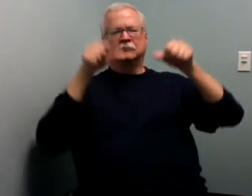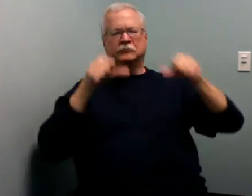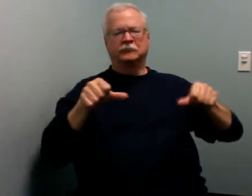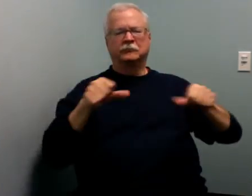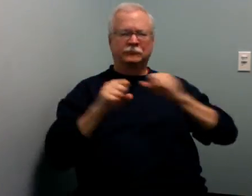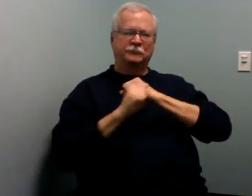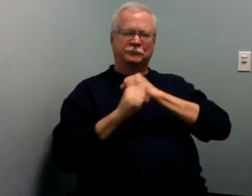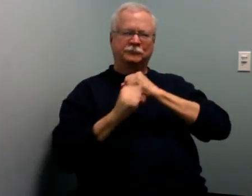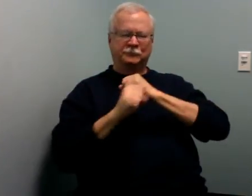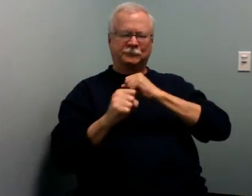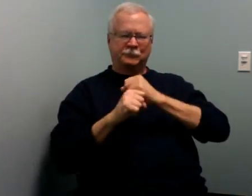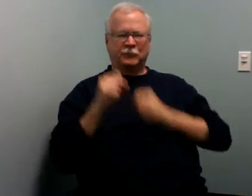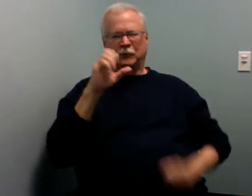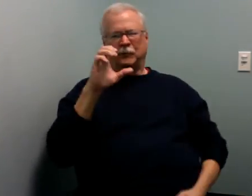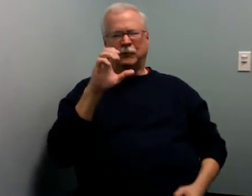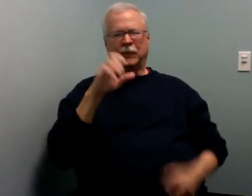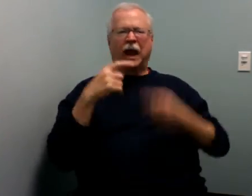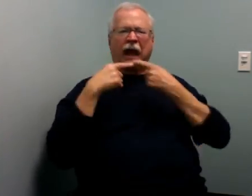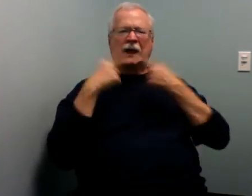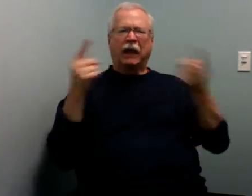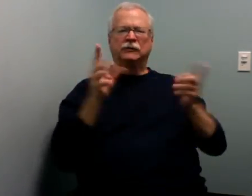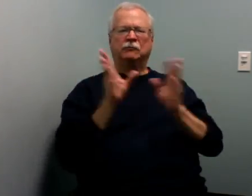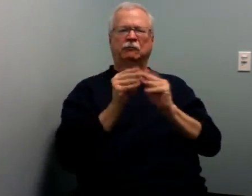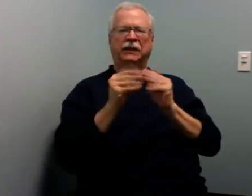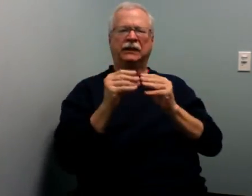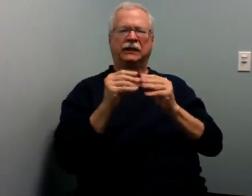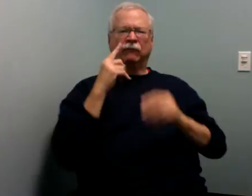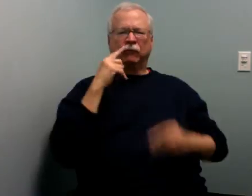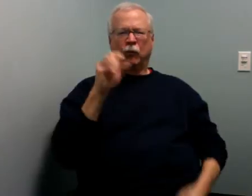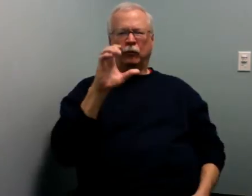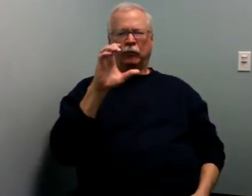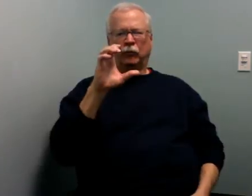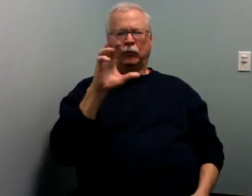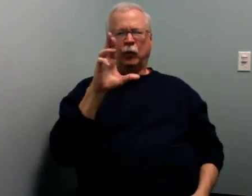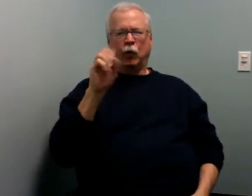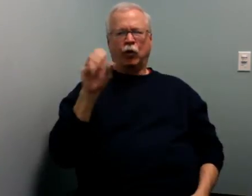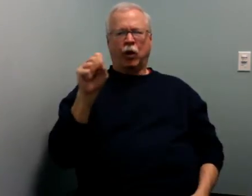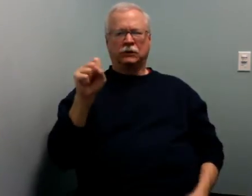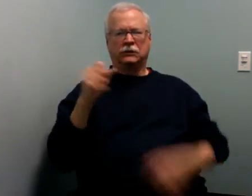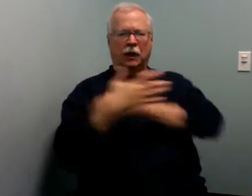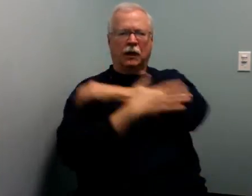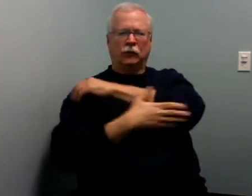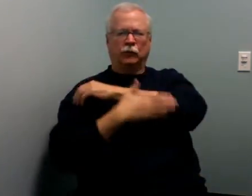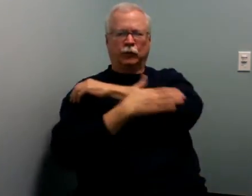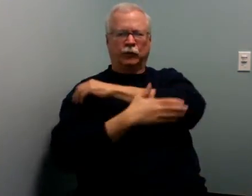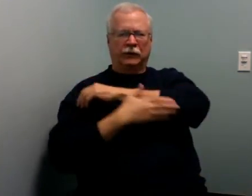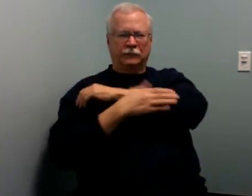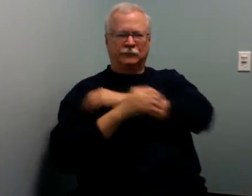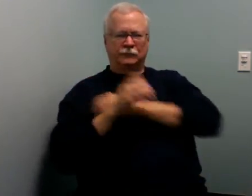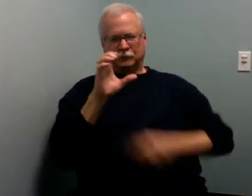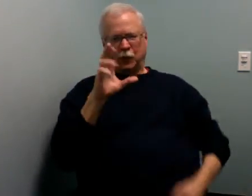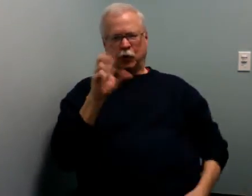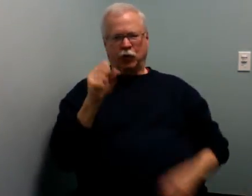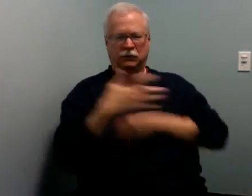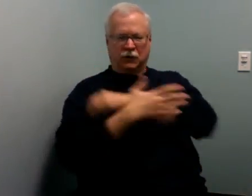One day I saw an advertisement hanging up on the board and announced a meeting for the cross-country team.